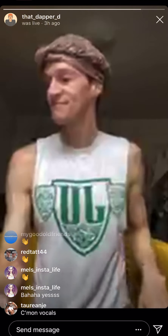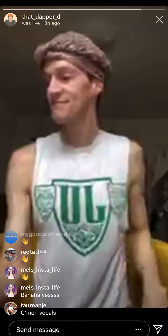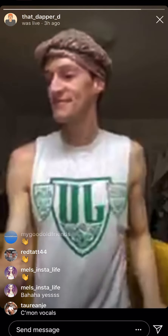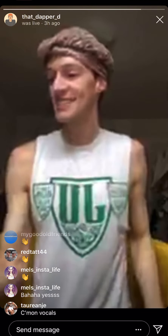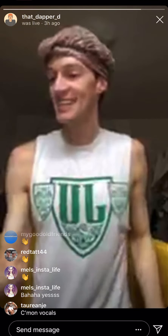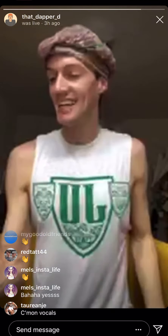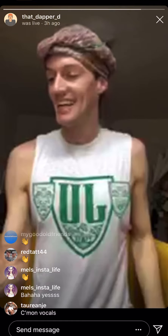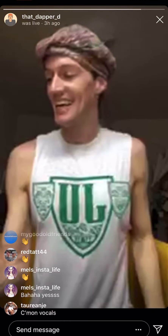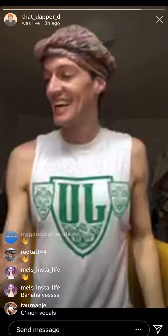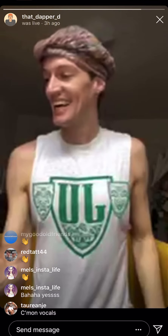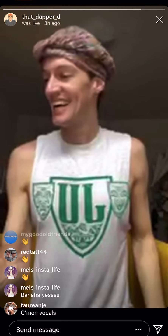Uh,